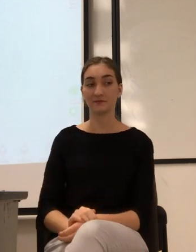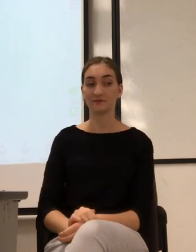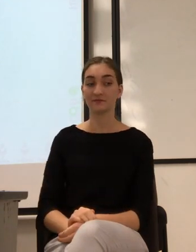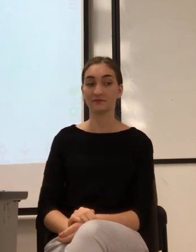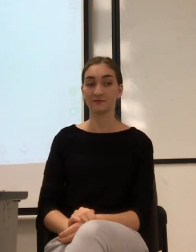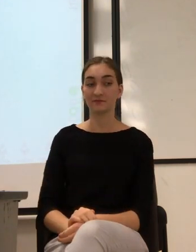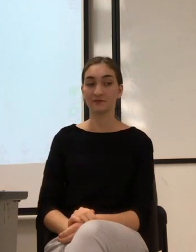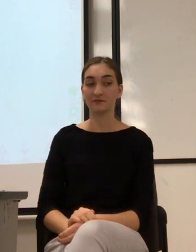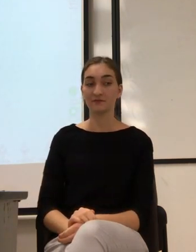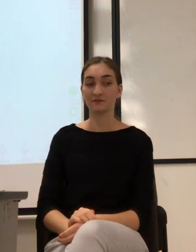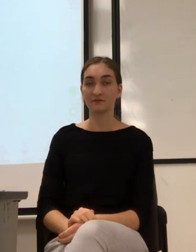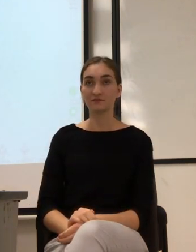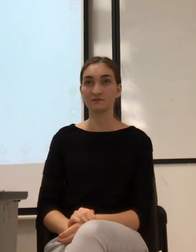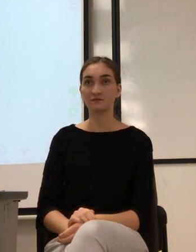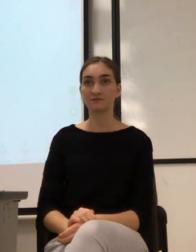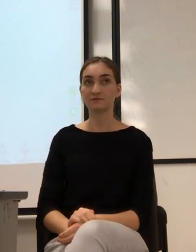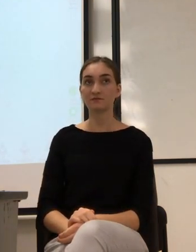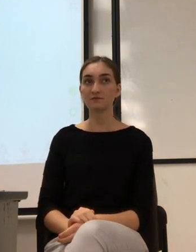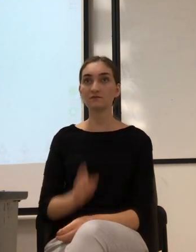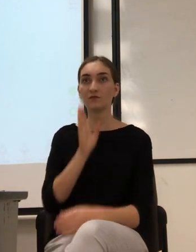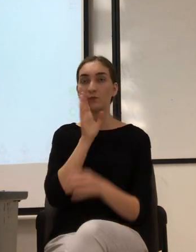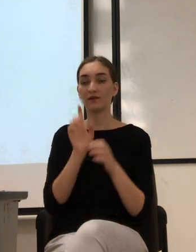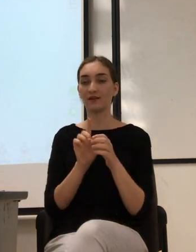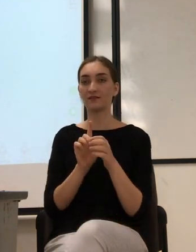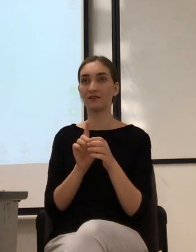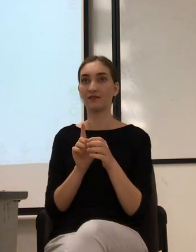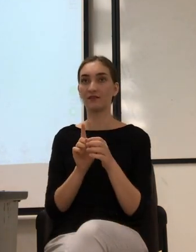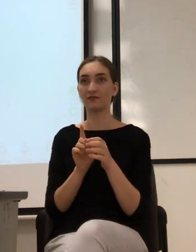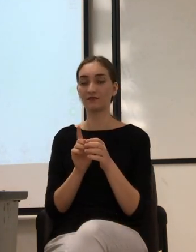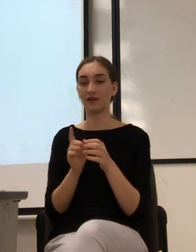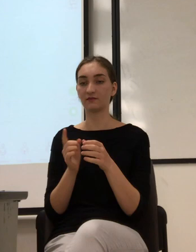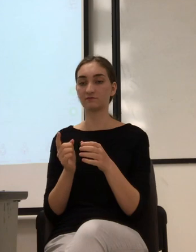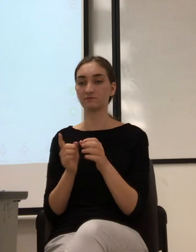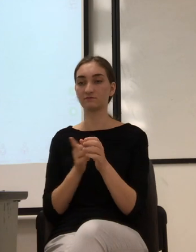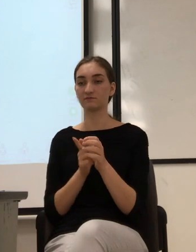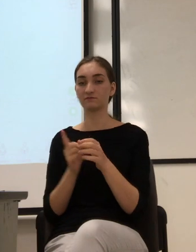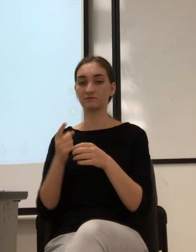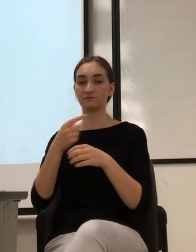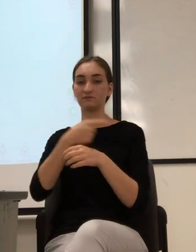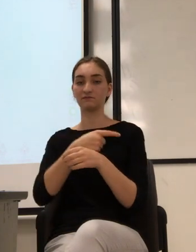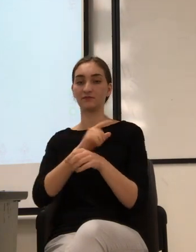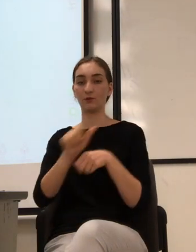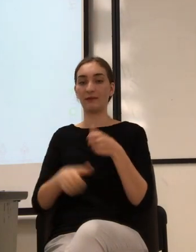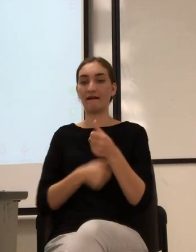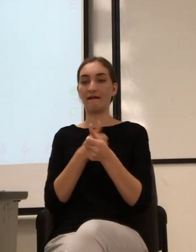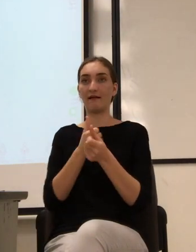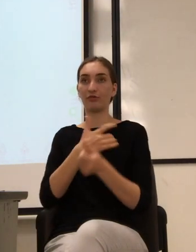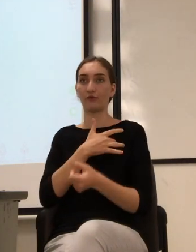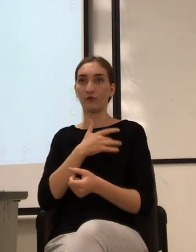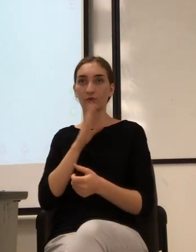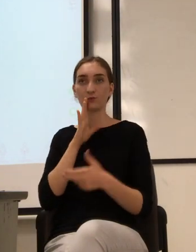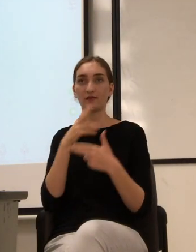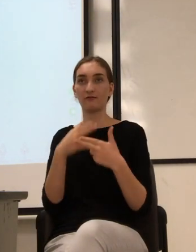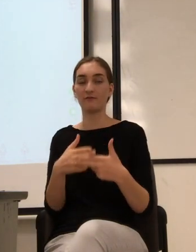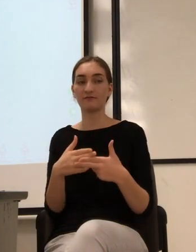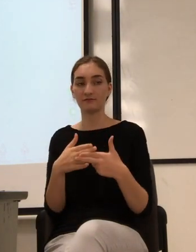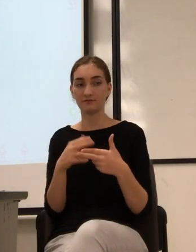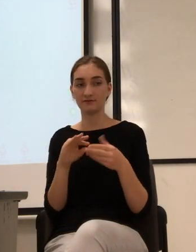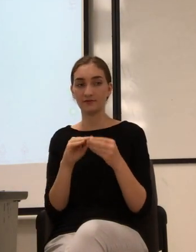and it's going to go basically behind the heart. So I'll call it number